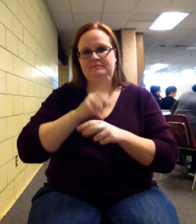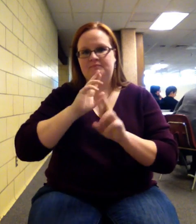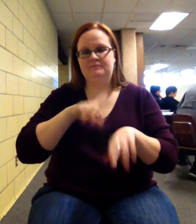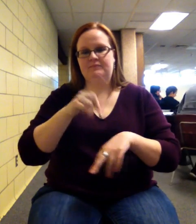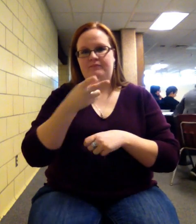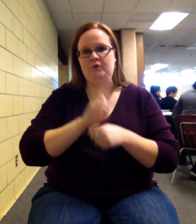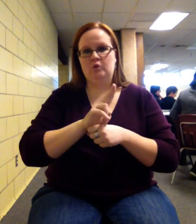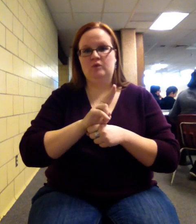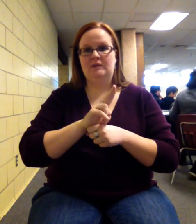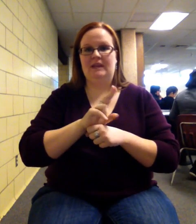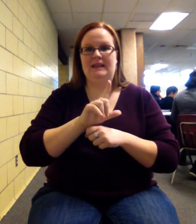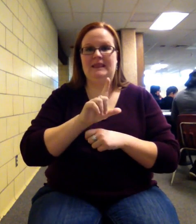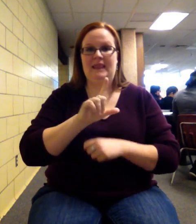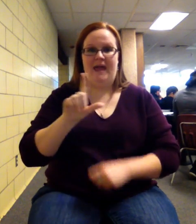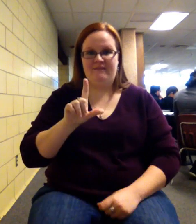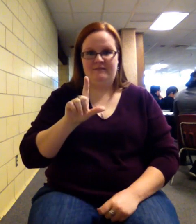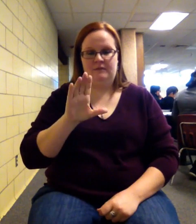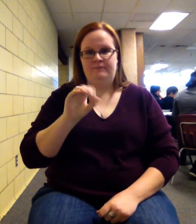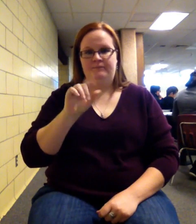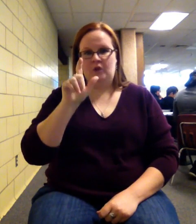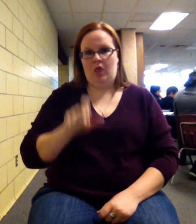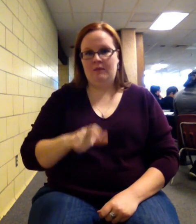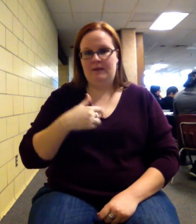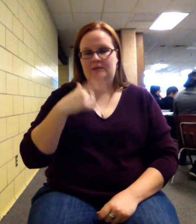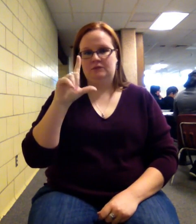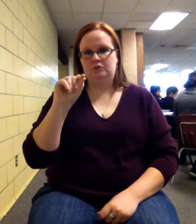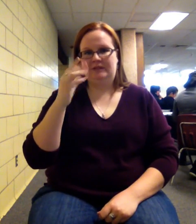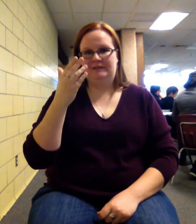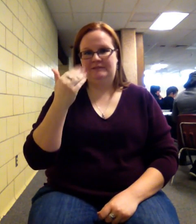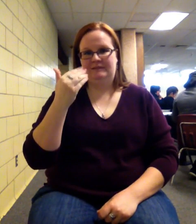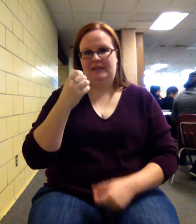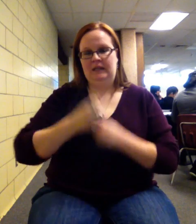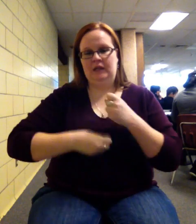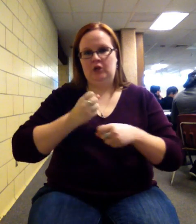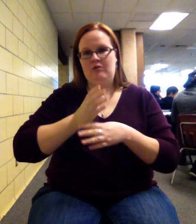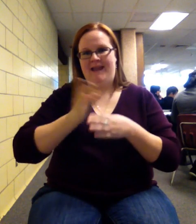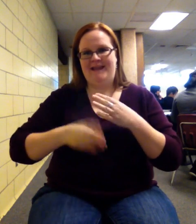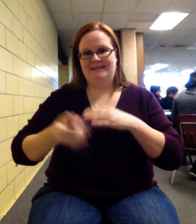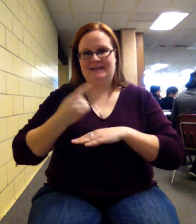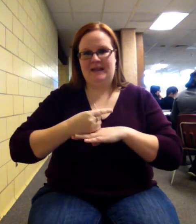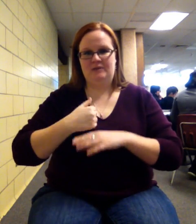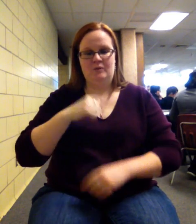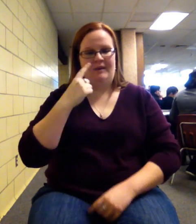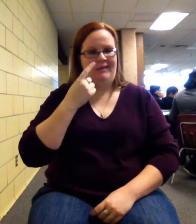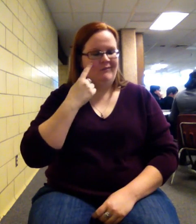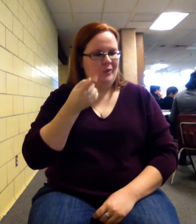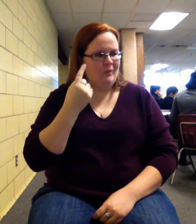far left column, and it has a 2015 year-end date. So I think for one of them, it was like